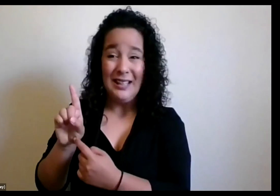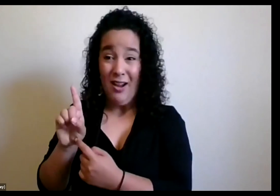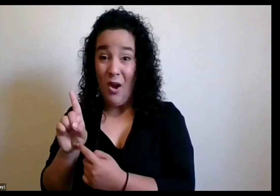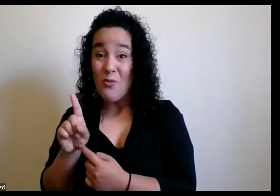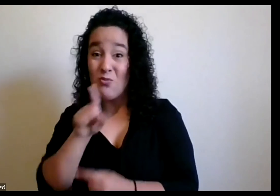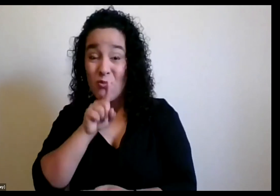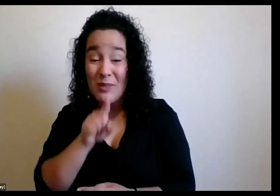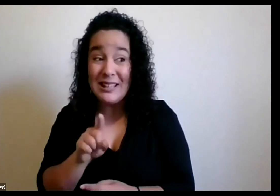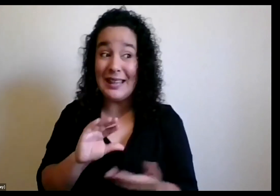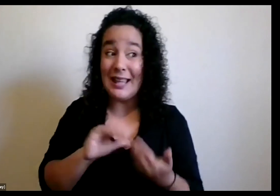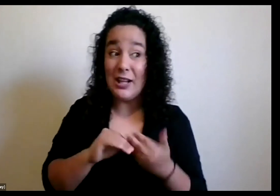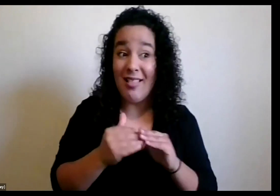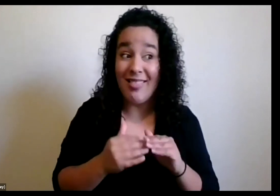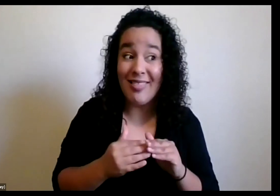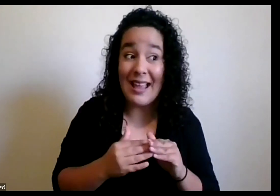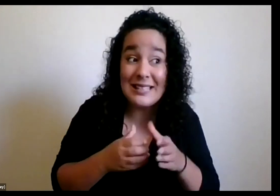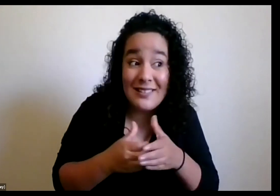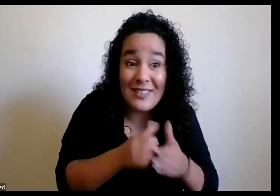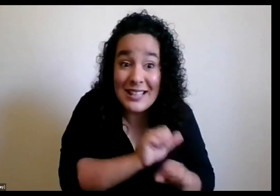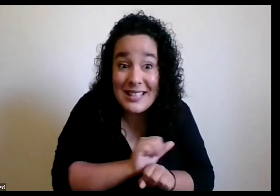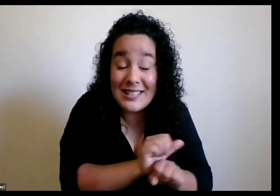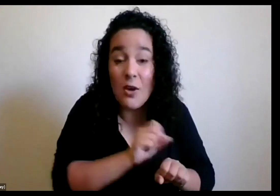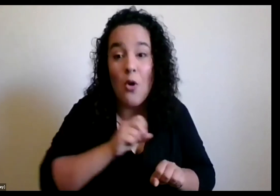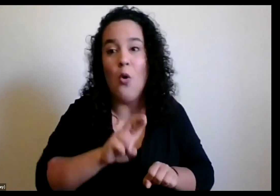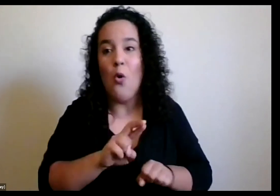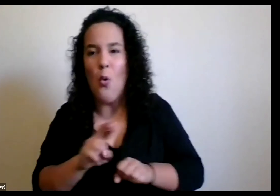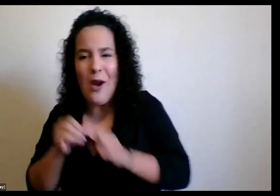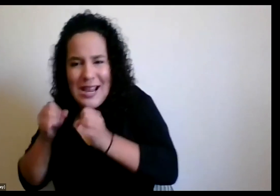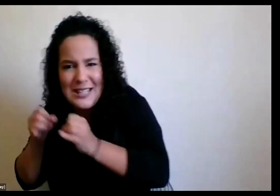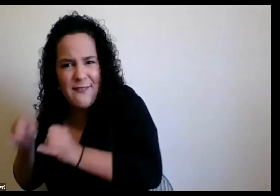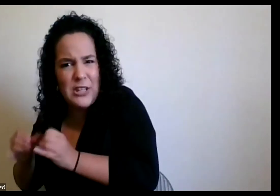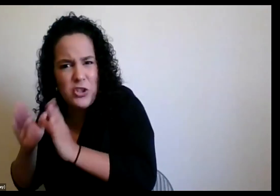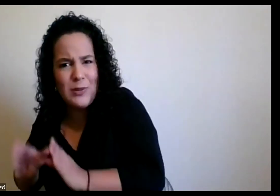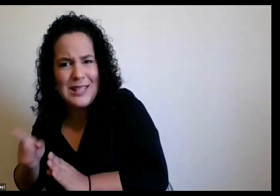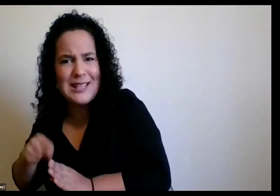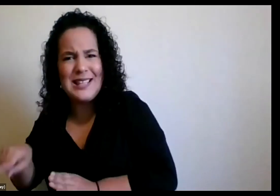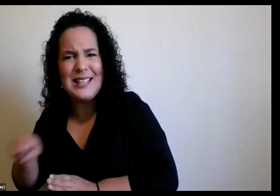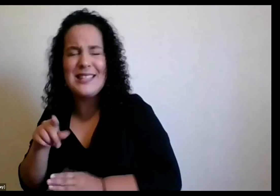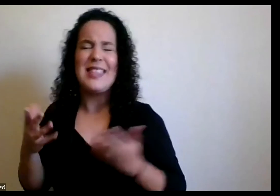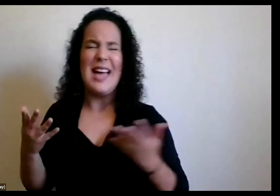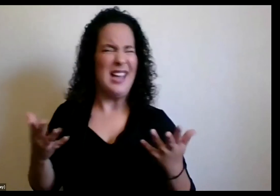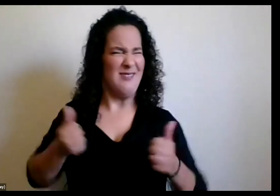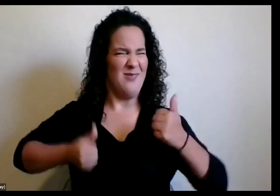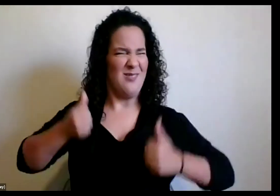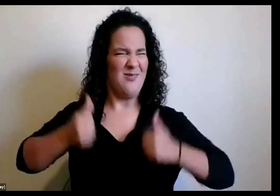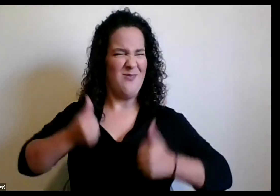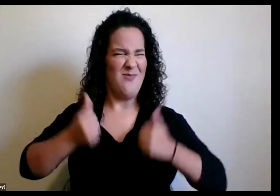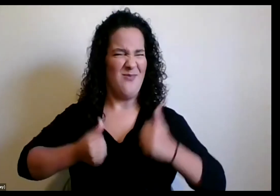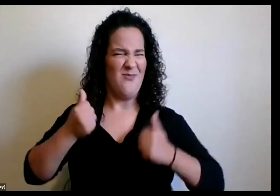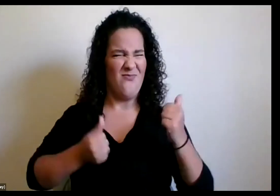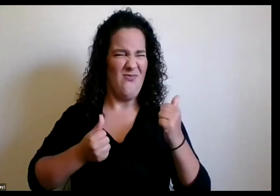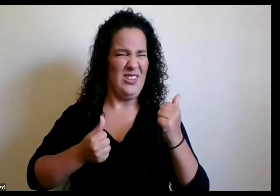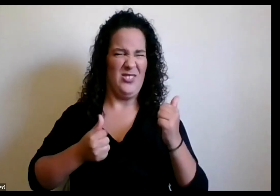collectivist? Are they individualist? Because people are having a hard time kind of placing those folks